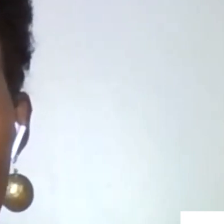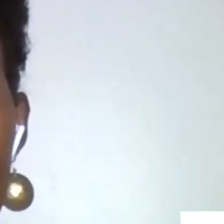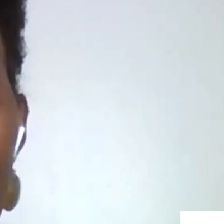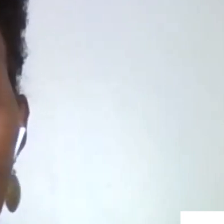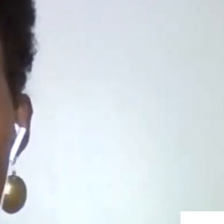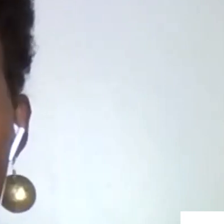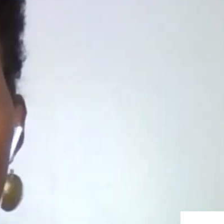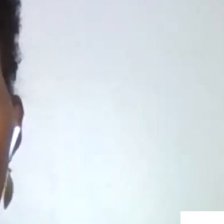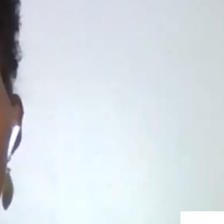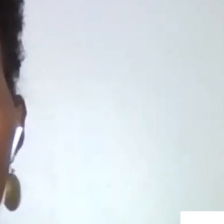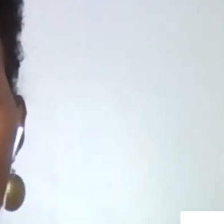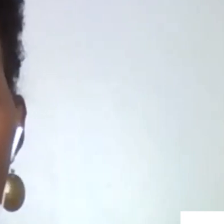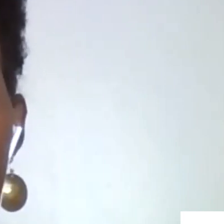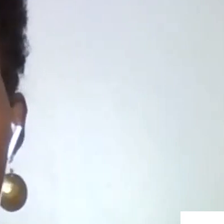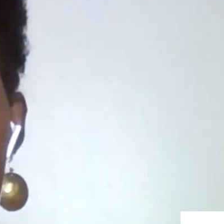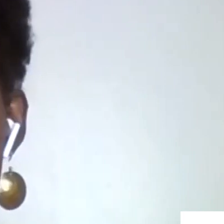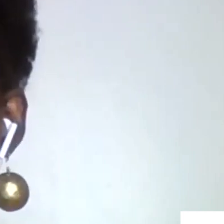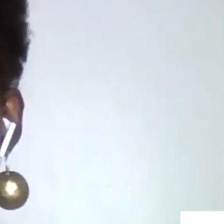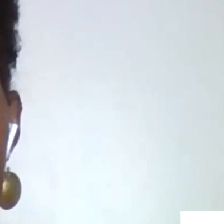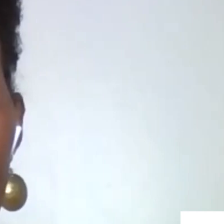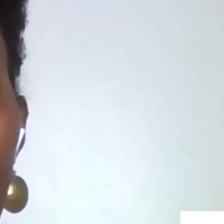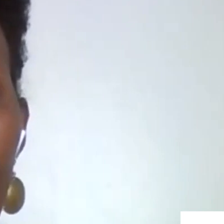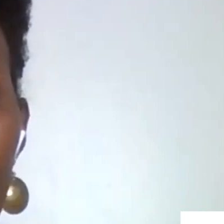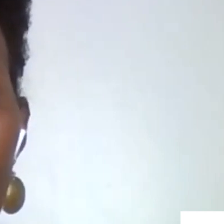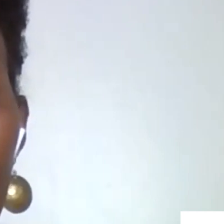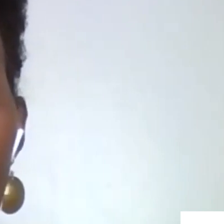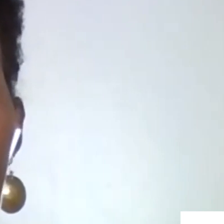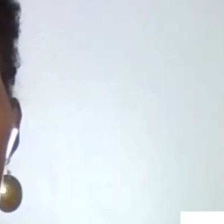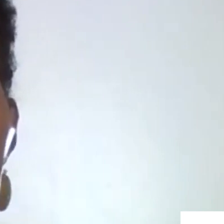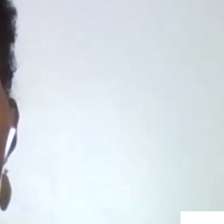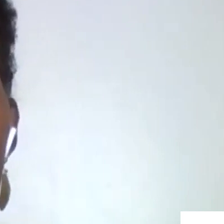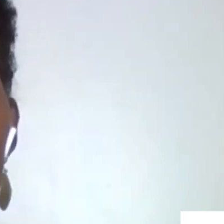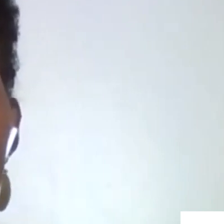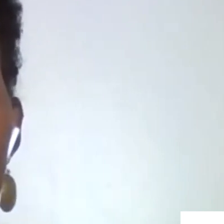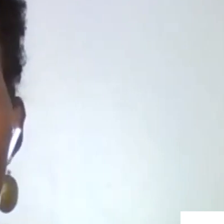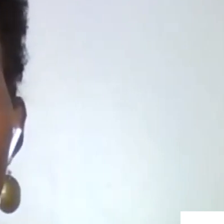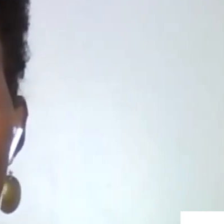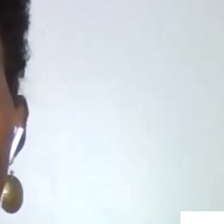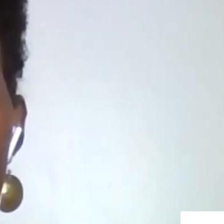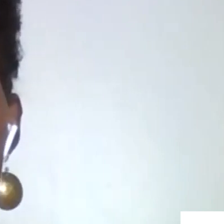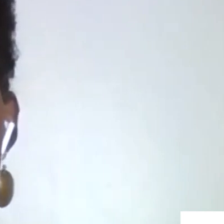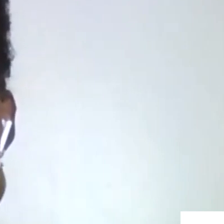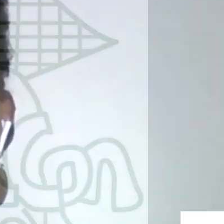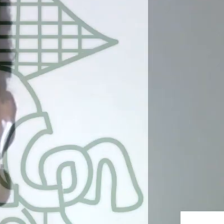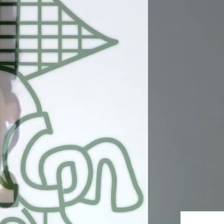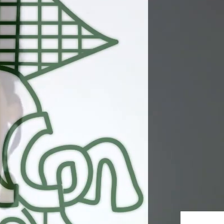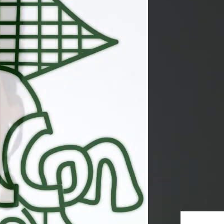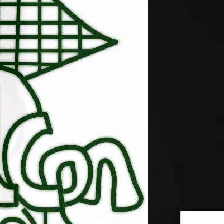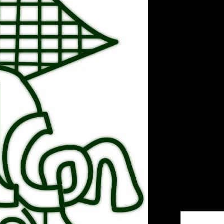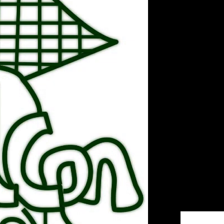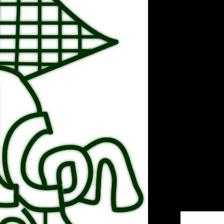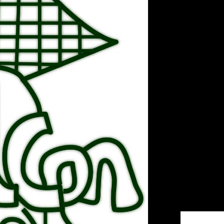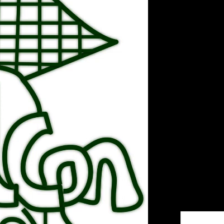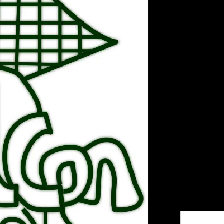of technology. So we are live on Facebook. Today's session is brought to you courtesy of